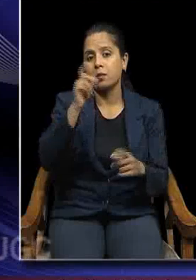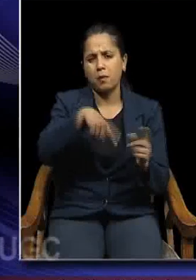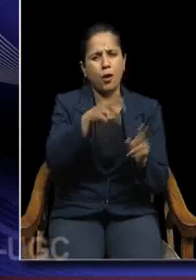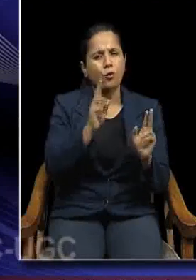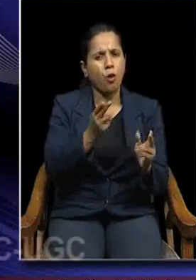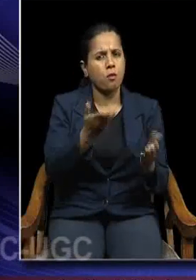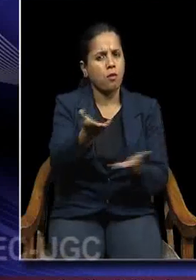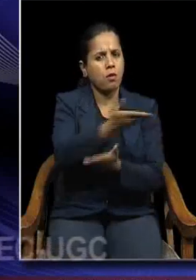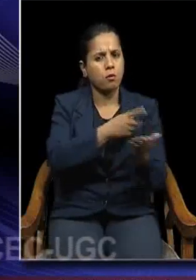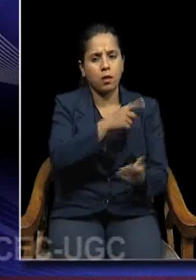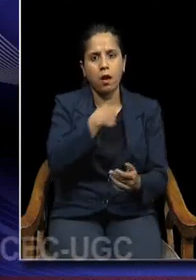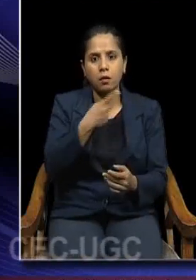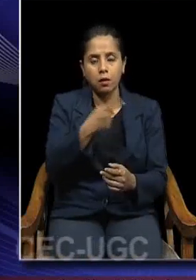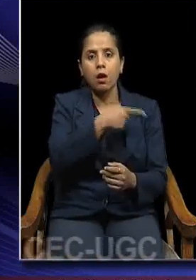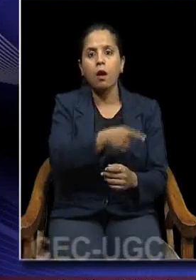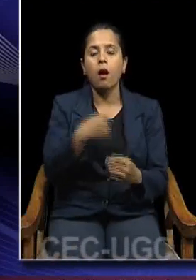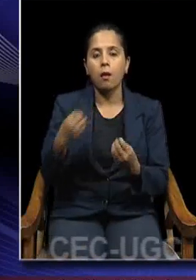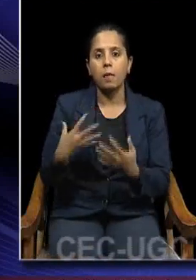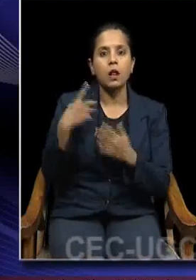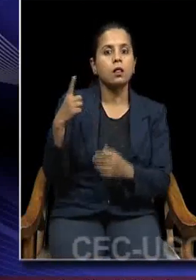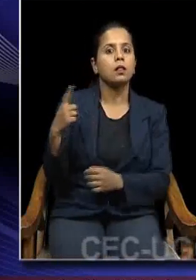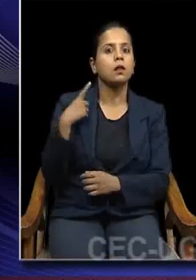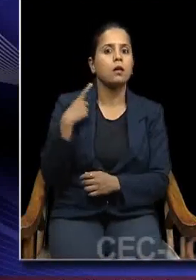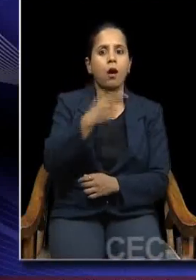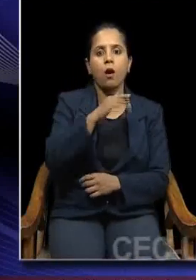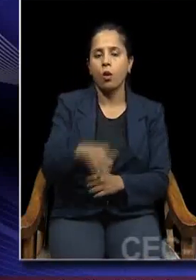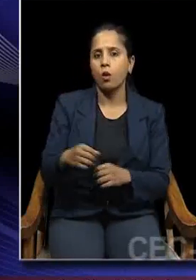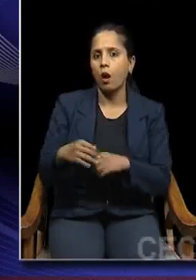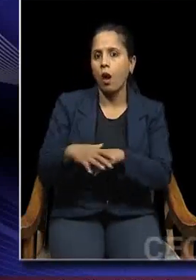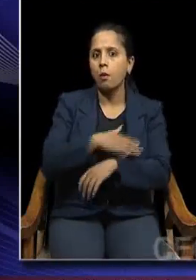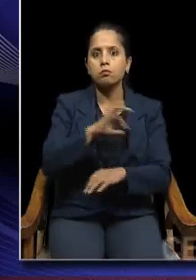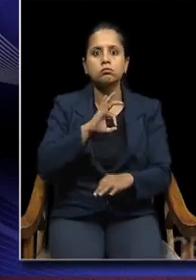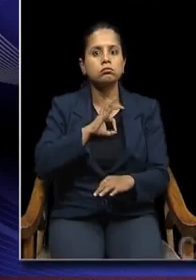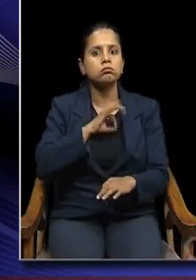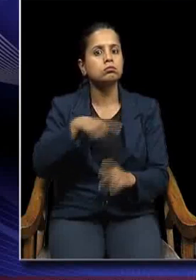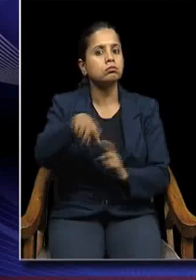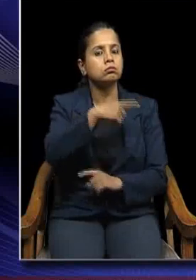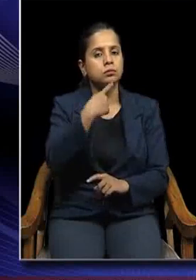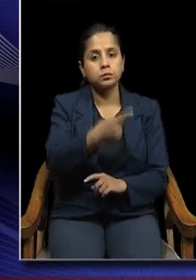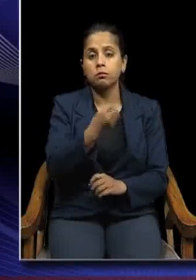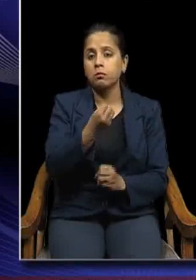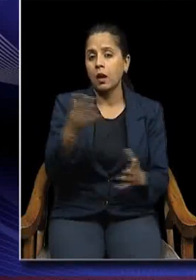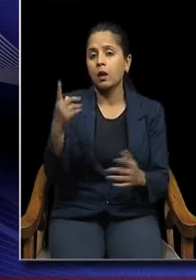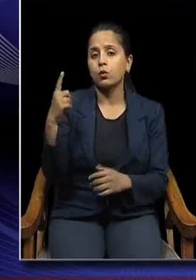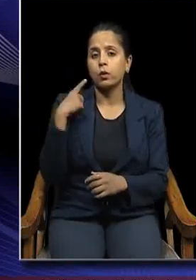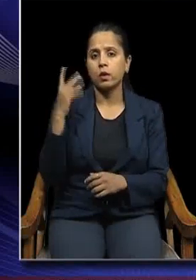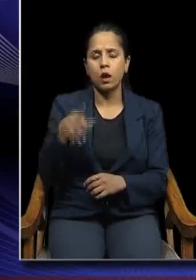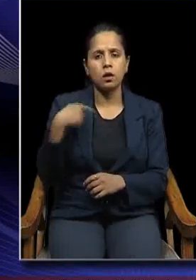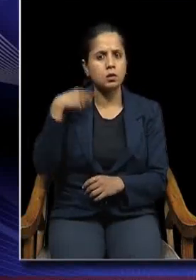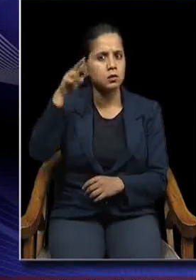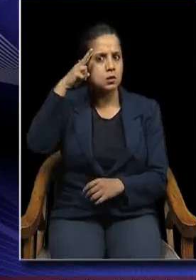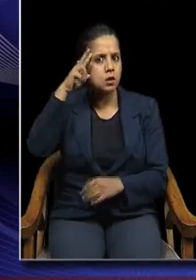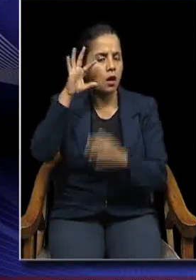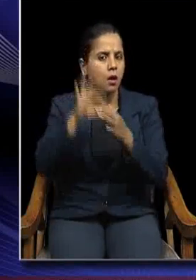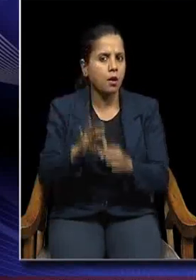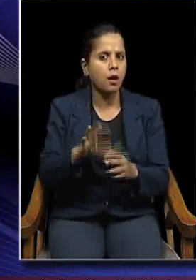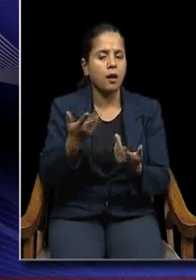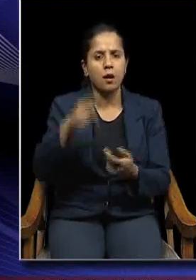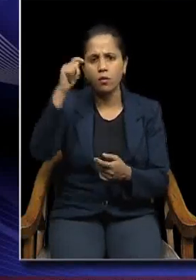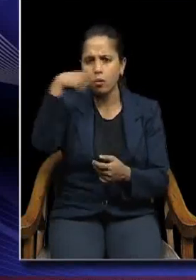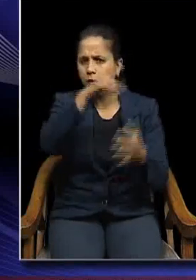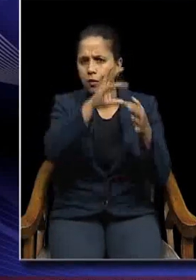we find that they were impressed by the leaders, and we also find that many of the leaders, they raised concerns regarding the field of cinema